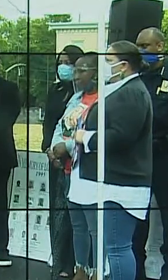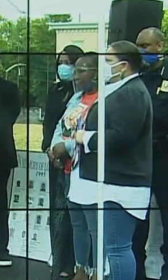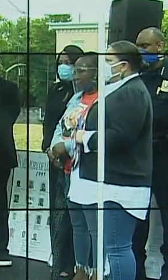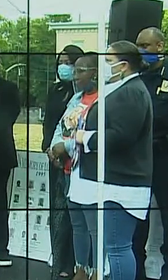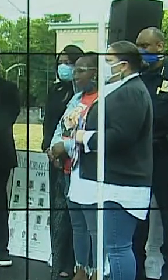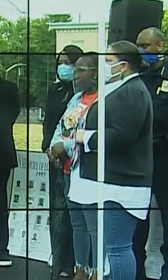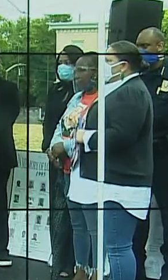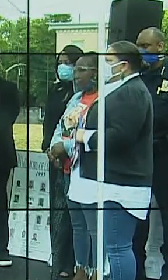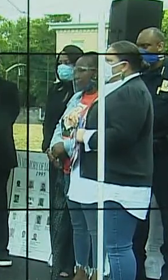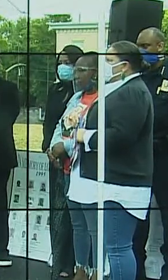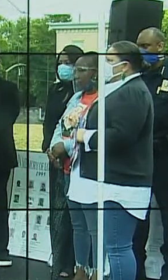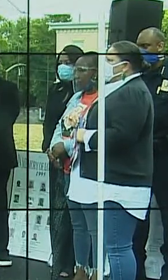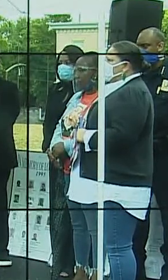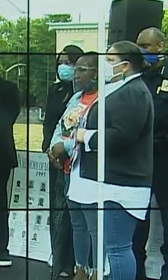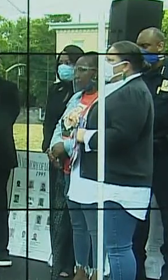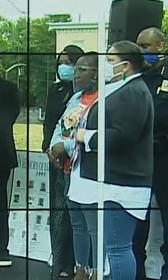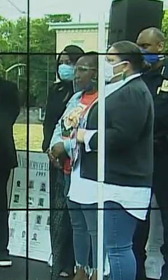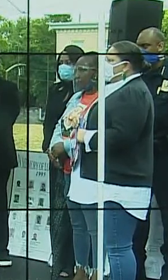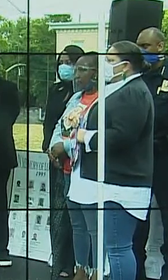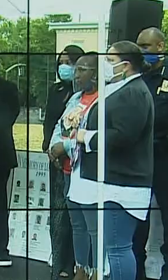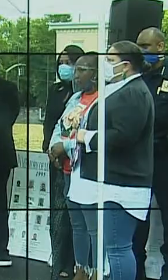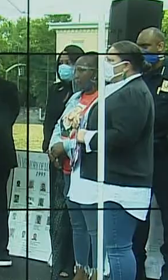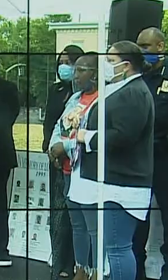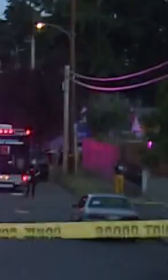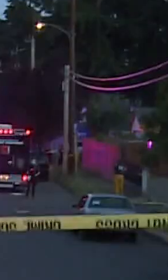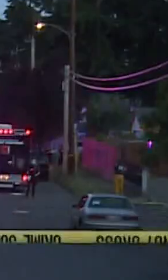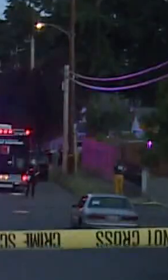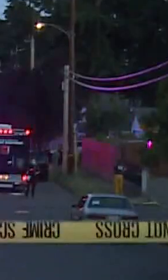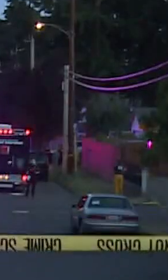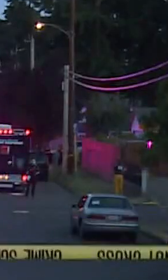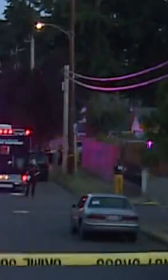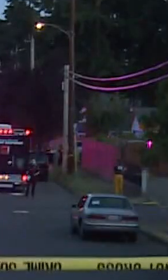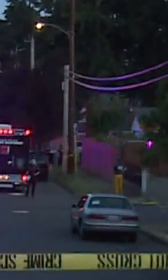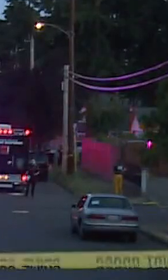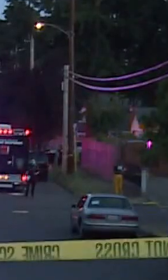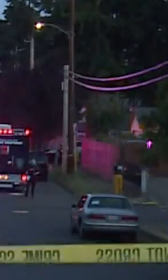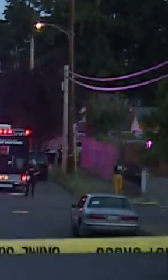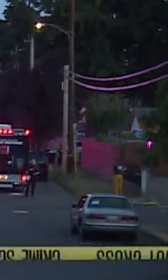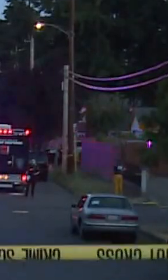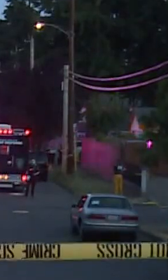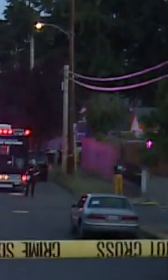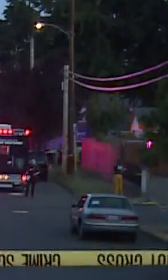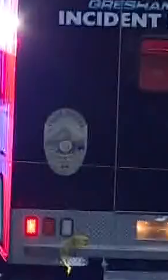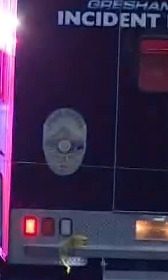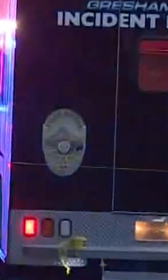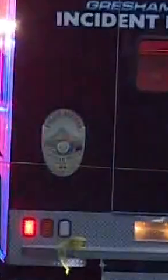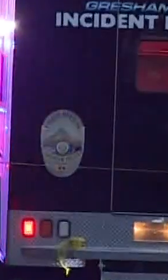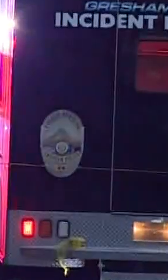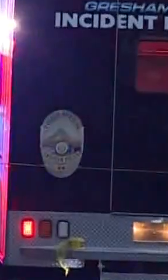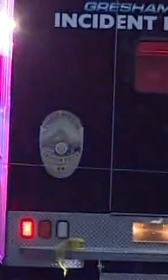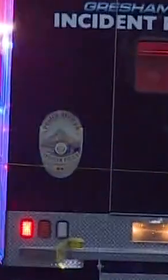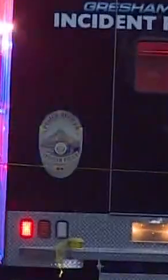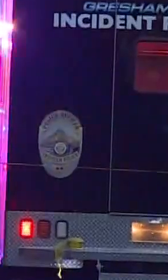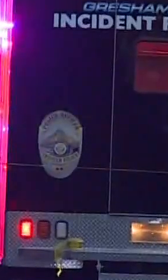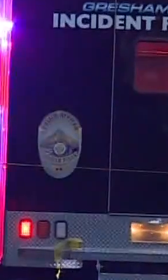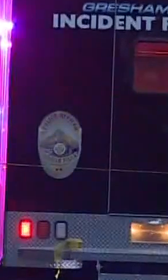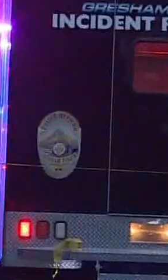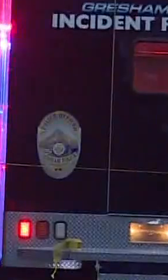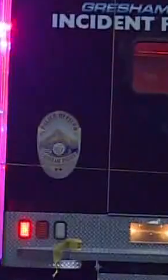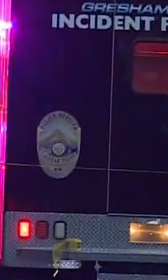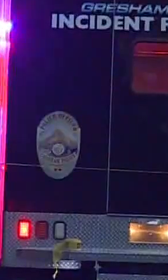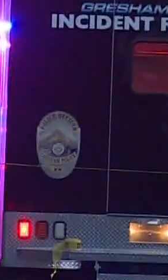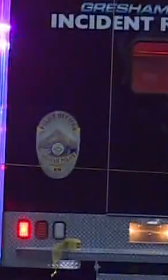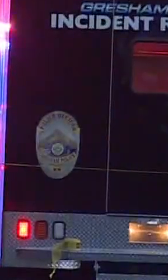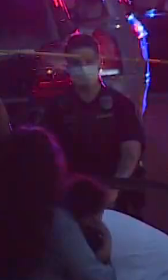just an hour and a half ago. Pat Dorris reports. Wednesday night in Gresham, two children, three and five years old,